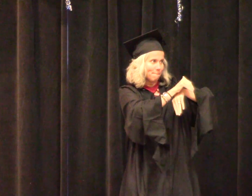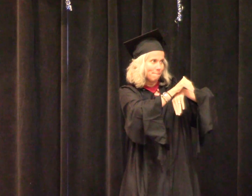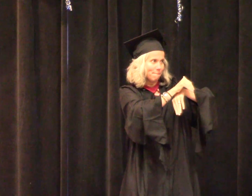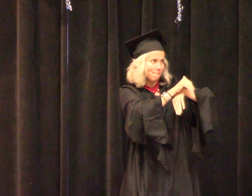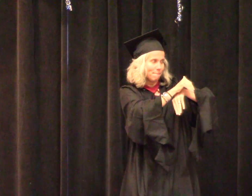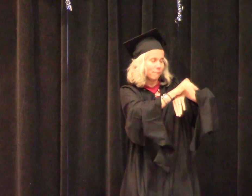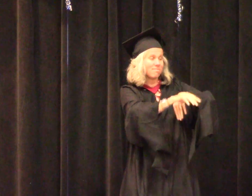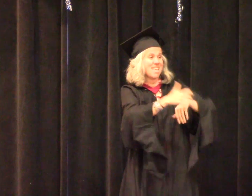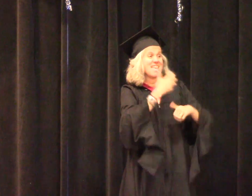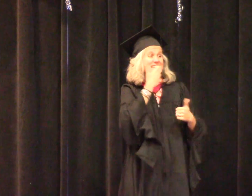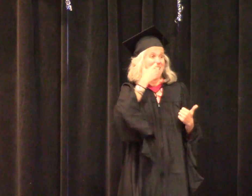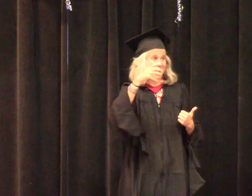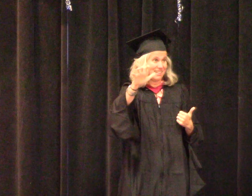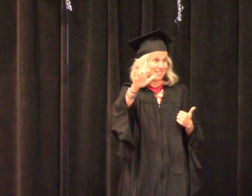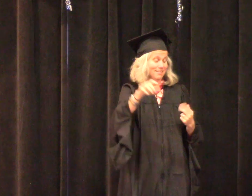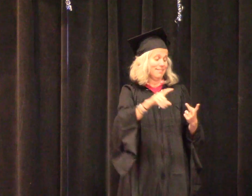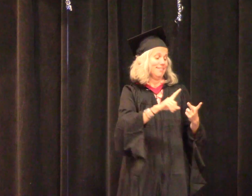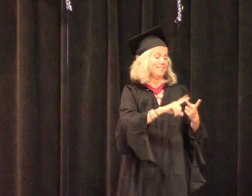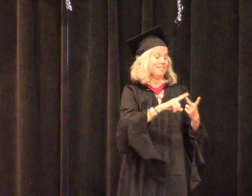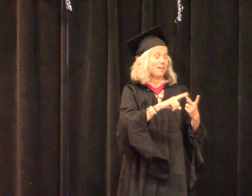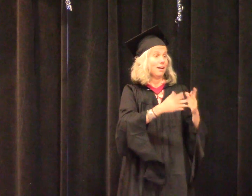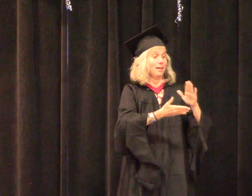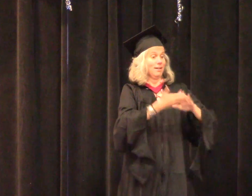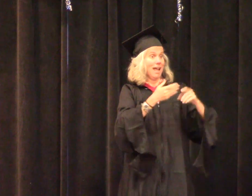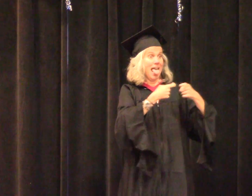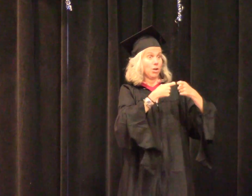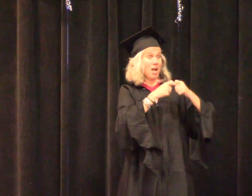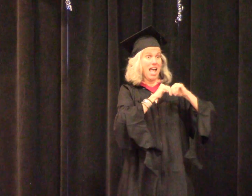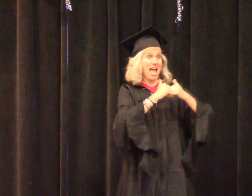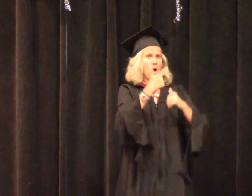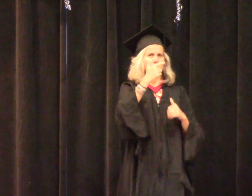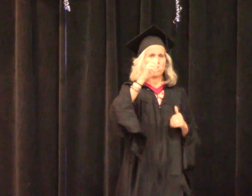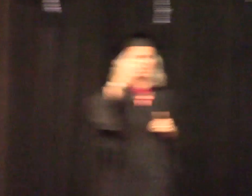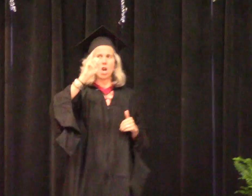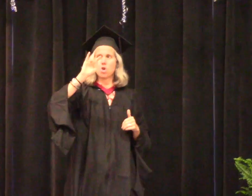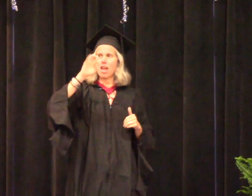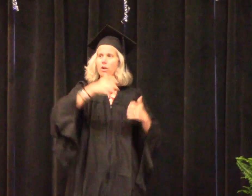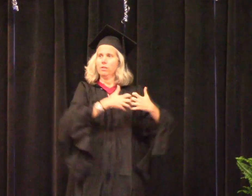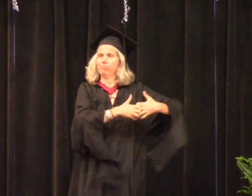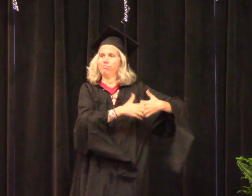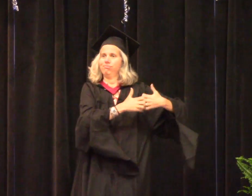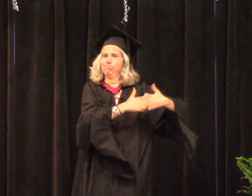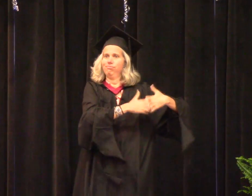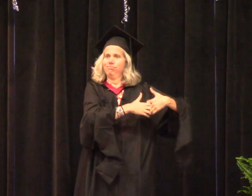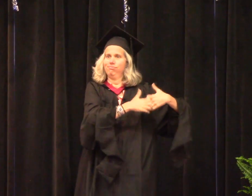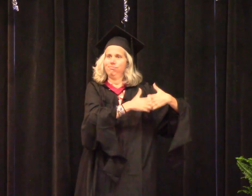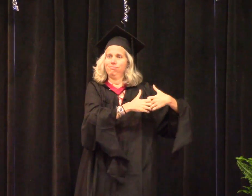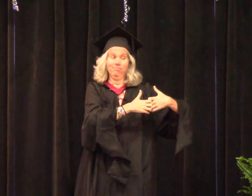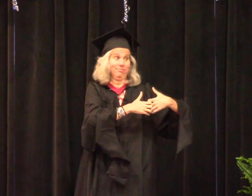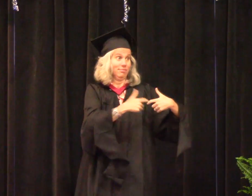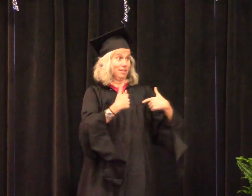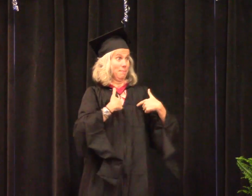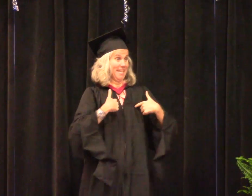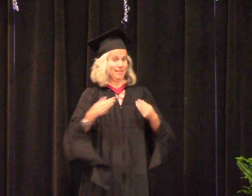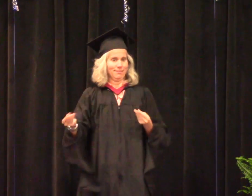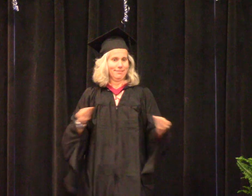in the Philippines. We arrived in the evening and it was very, very hot.